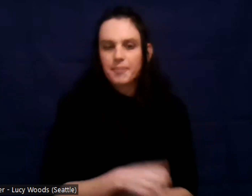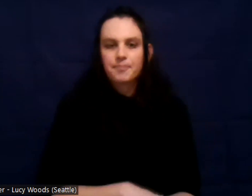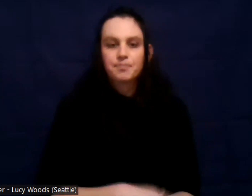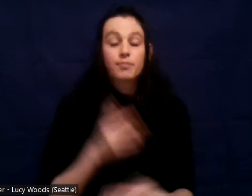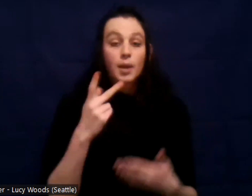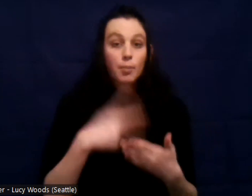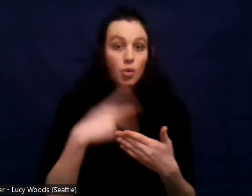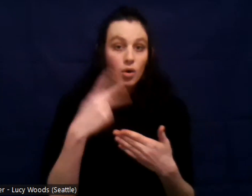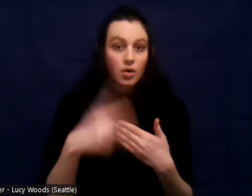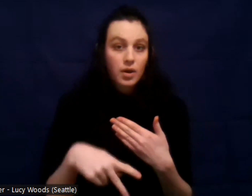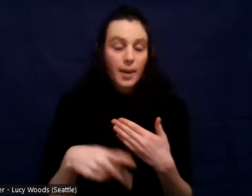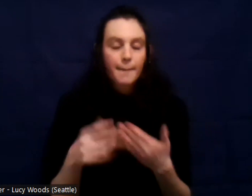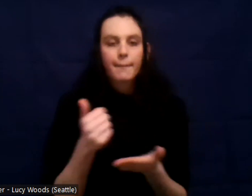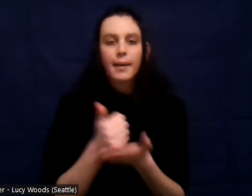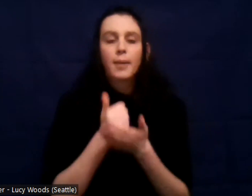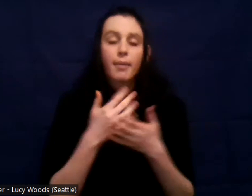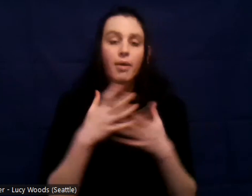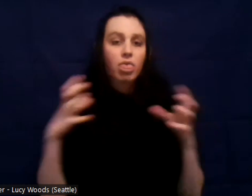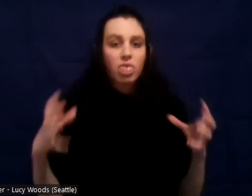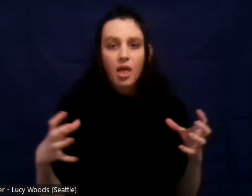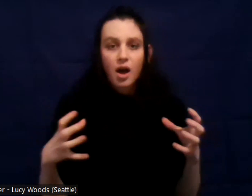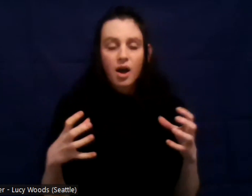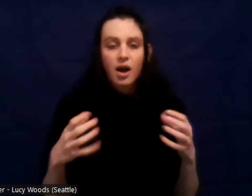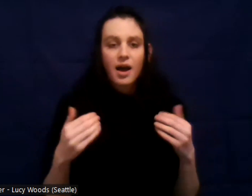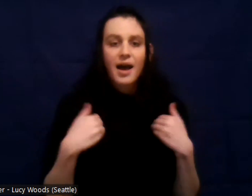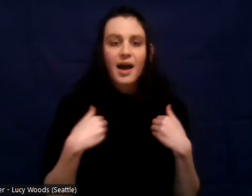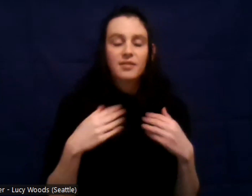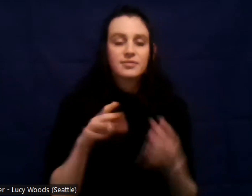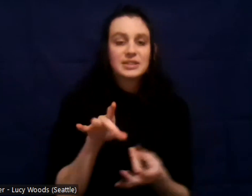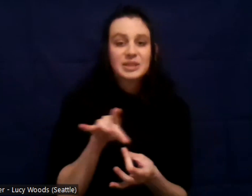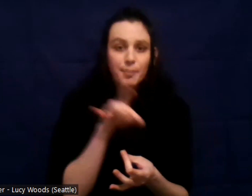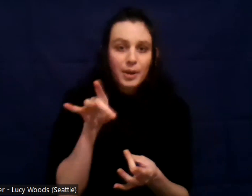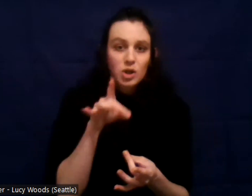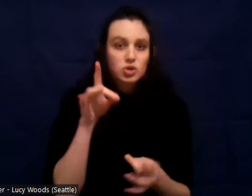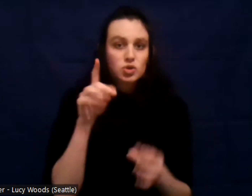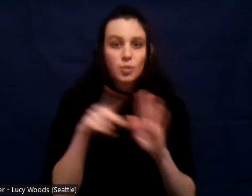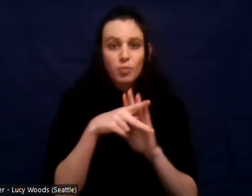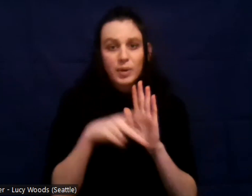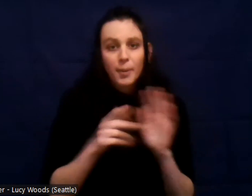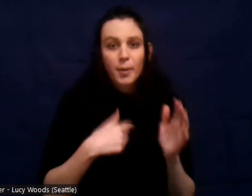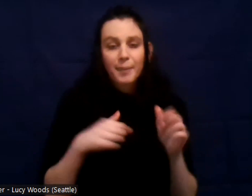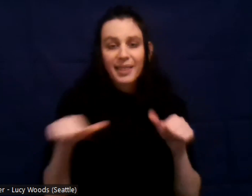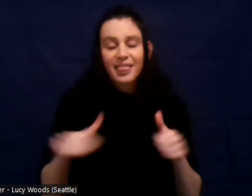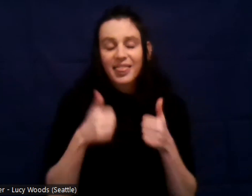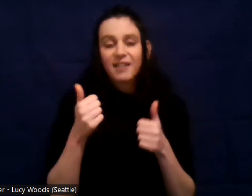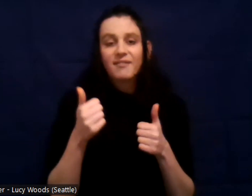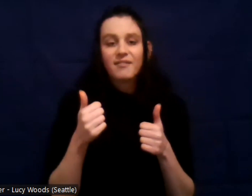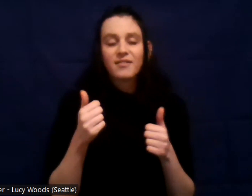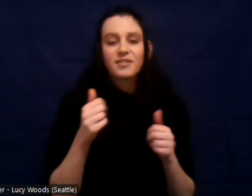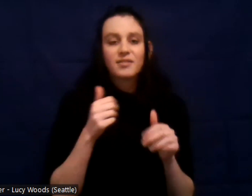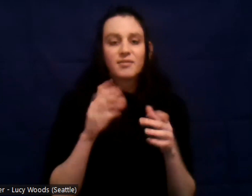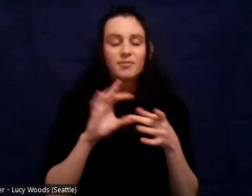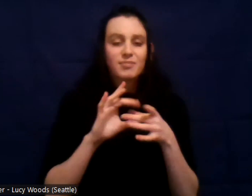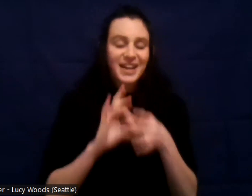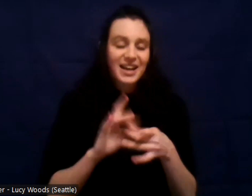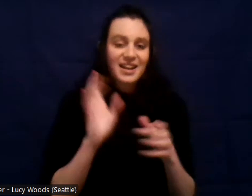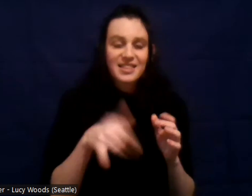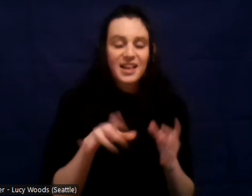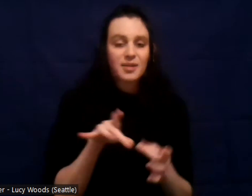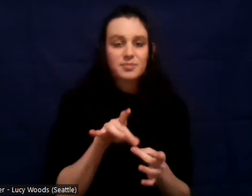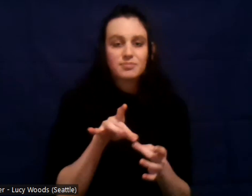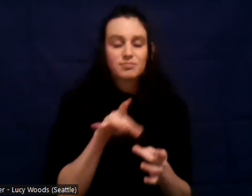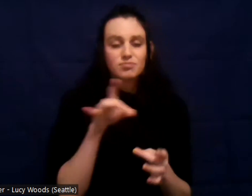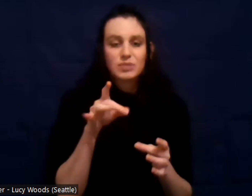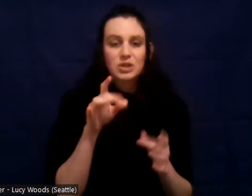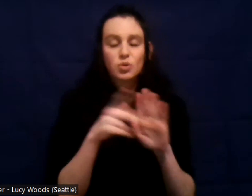given me a foundation of spiritual principles that I live by, which include honesty and putting my higher power's